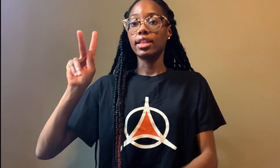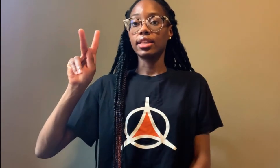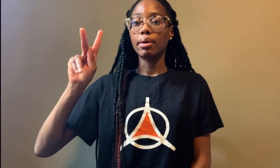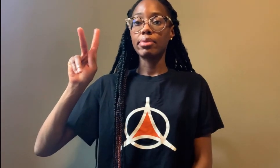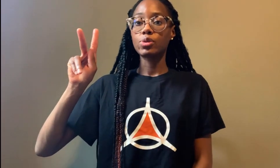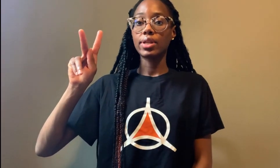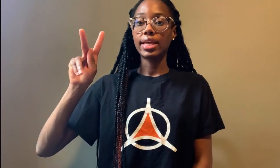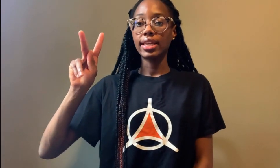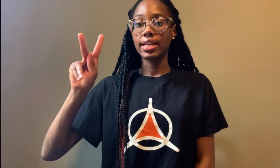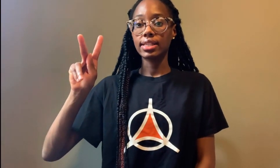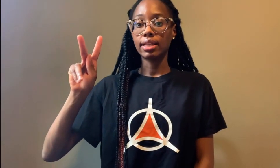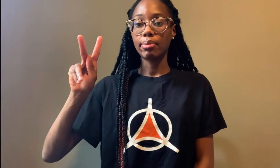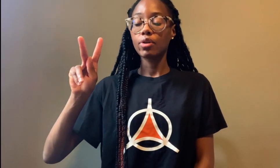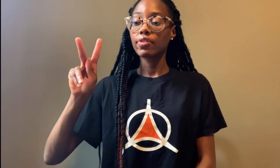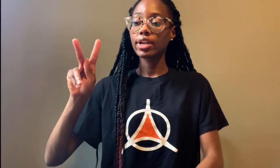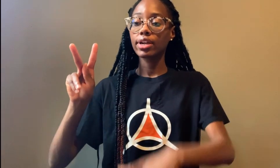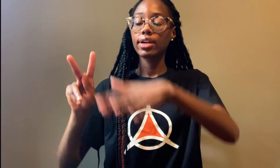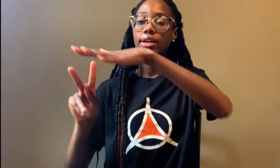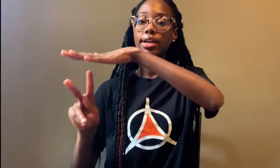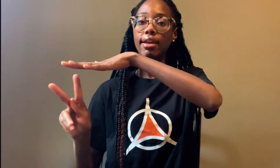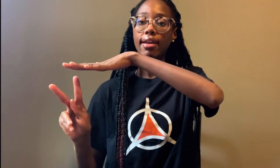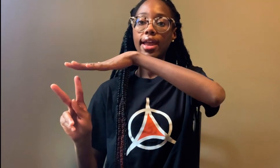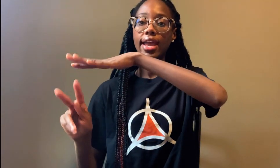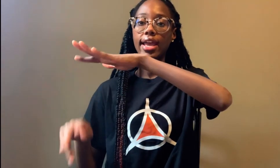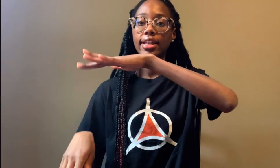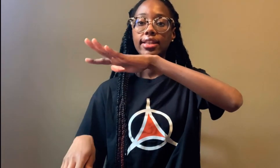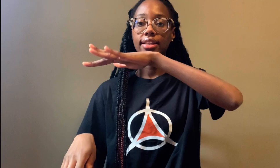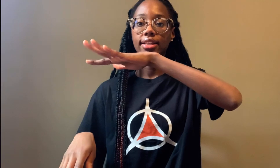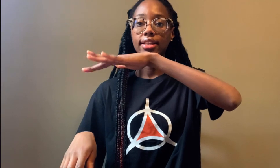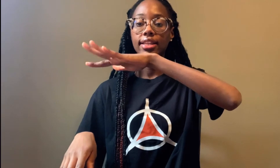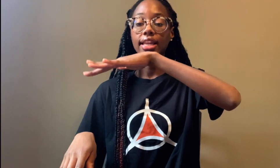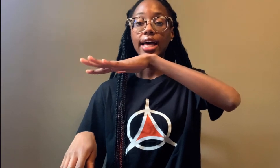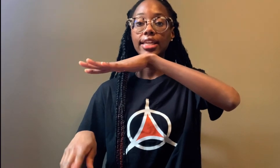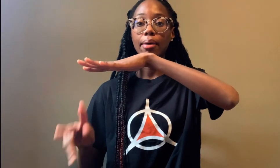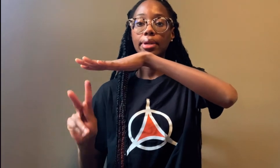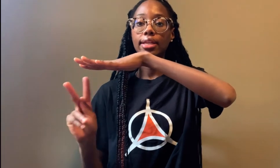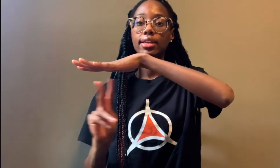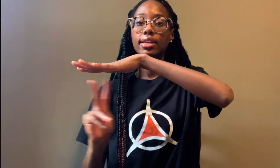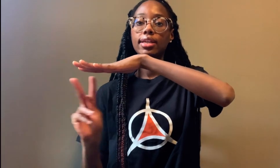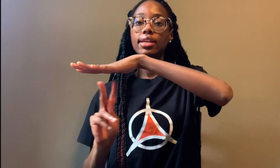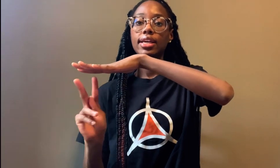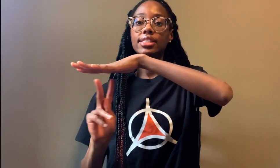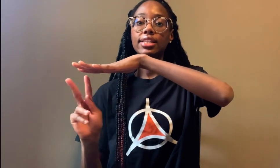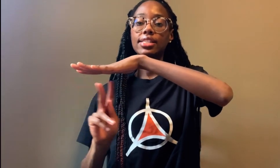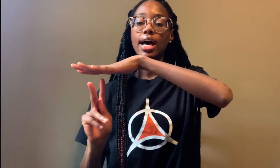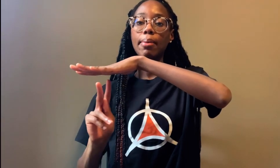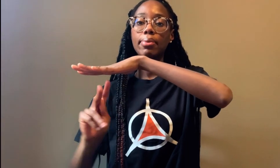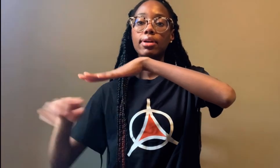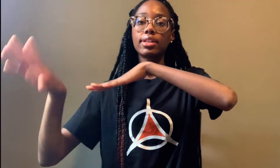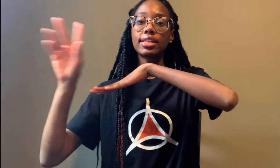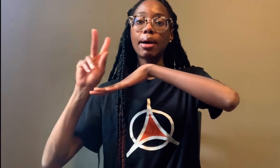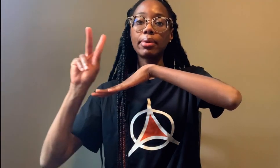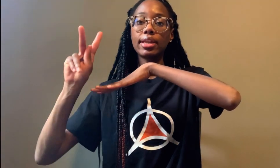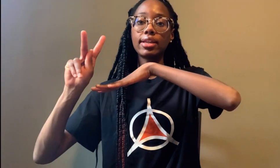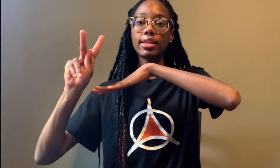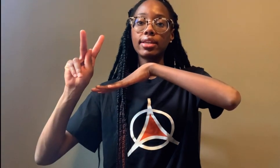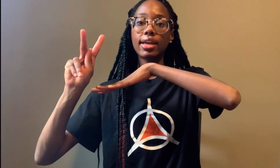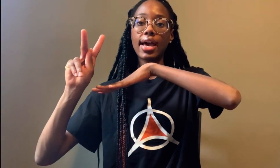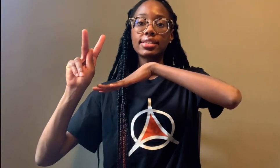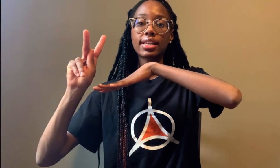thumb between the index and the middle finger. And the non-dominant is at the top. The dominant has the